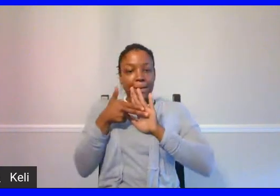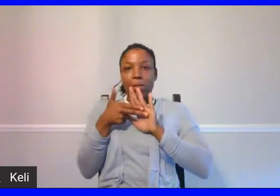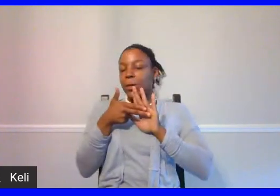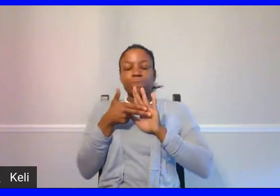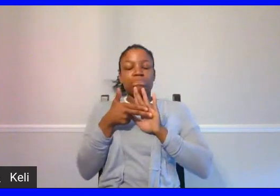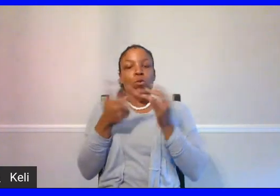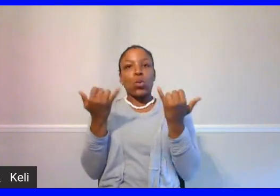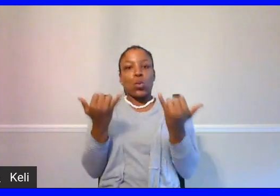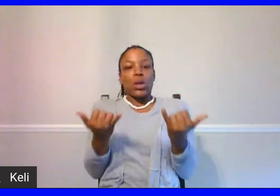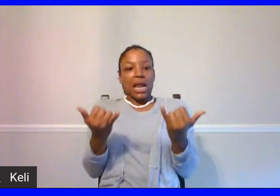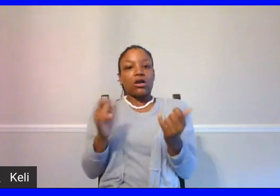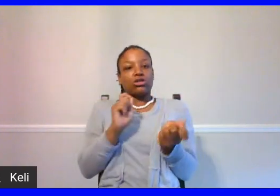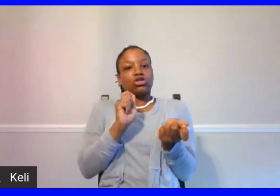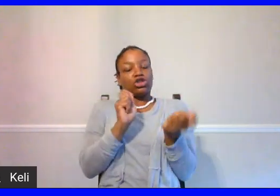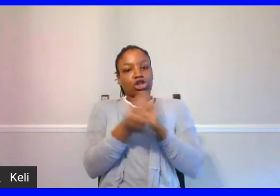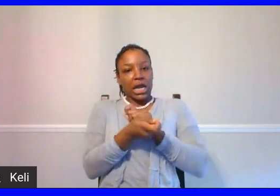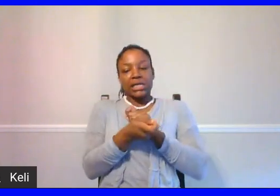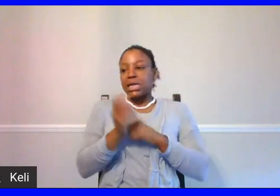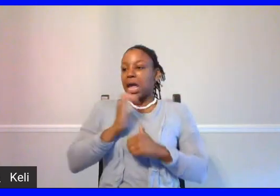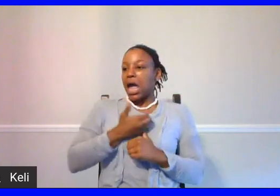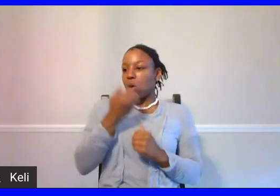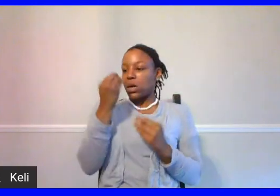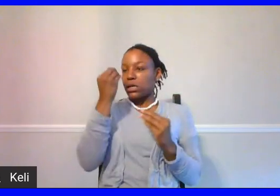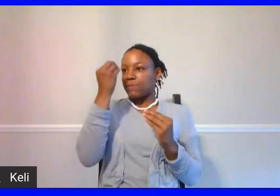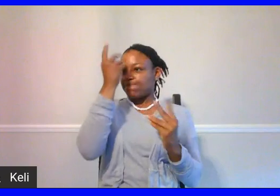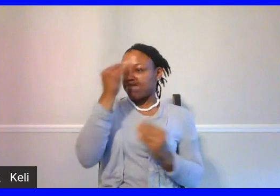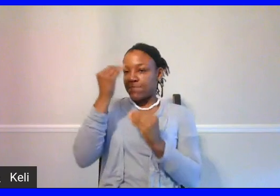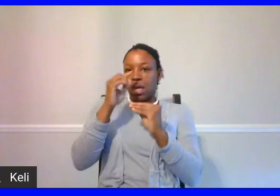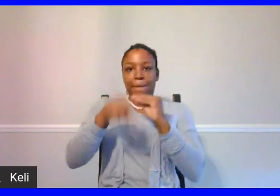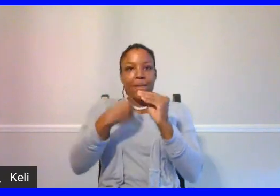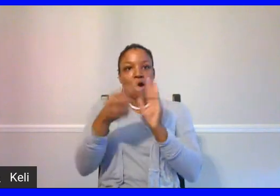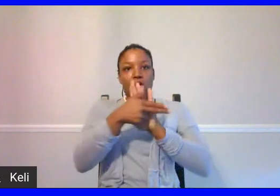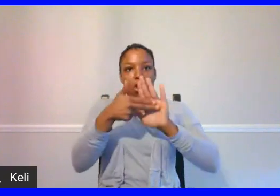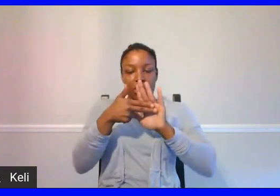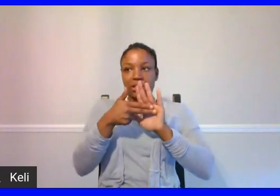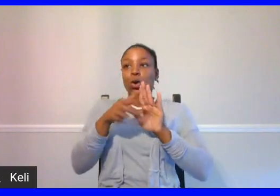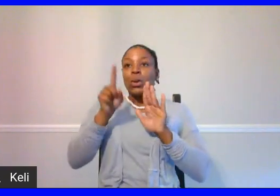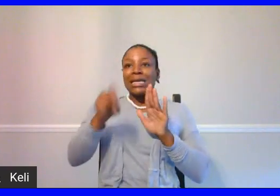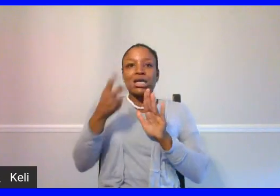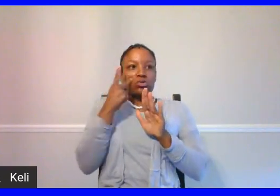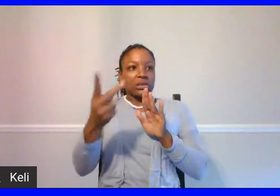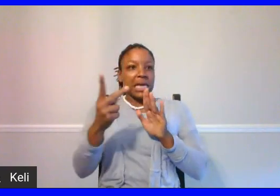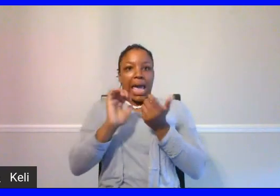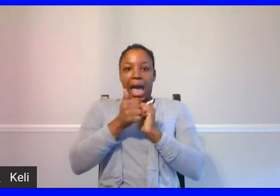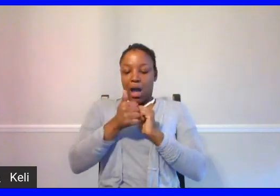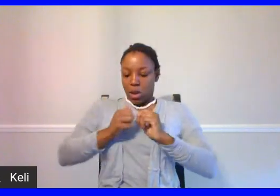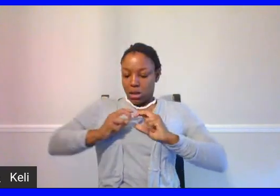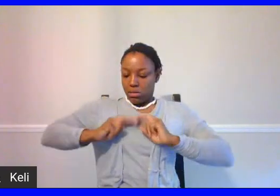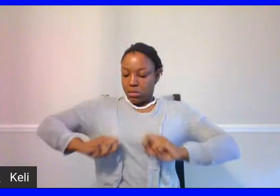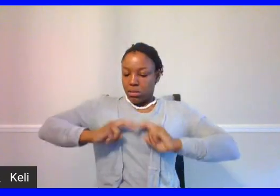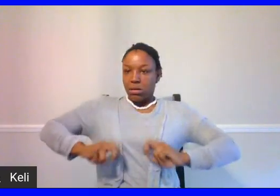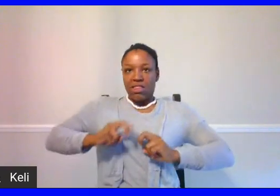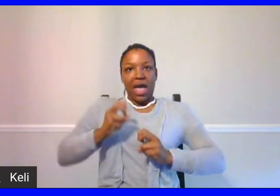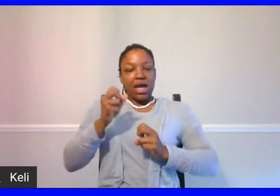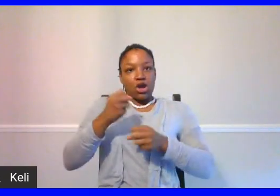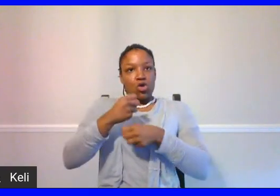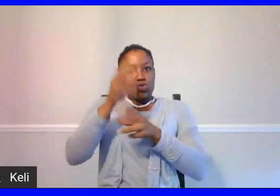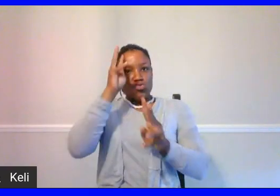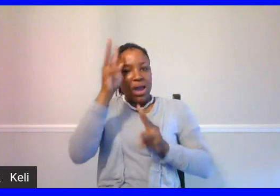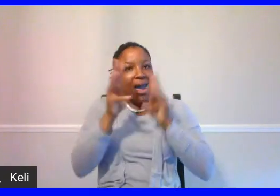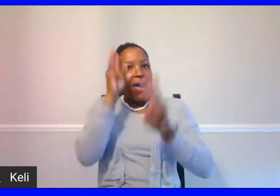like the creative forces that dwell inside of us? And each person during this pandemic has been forced to